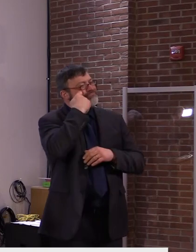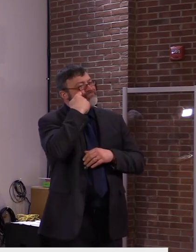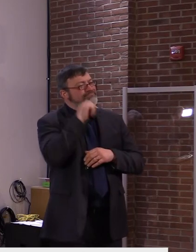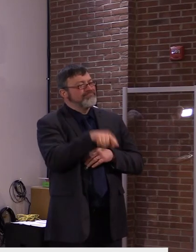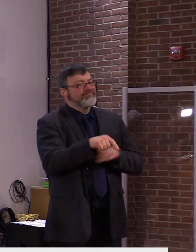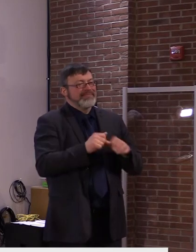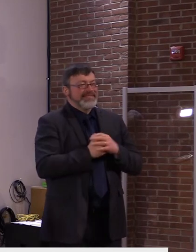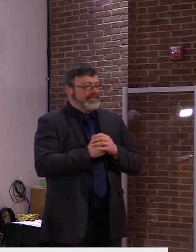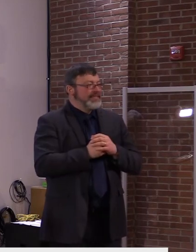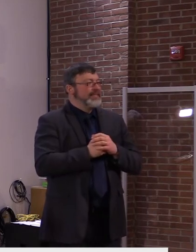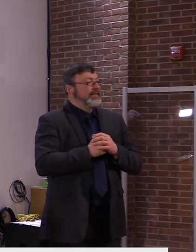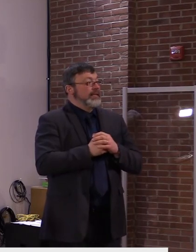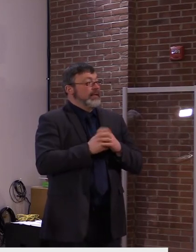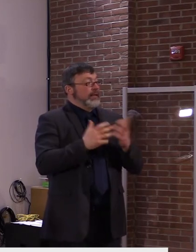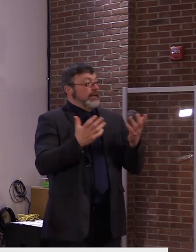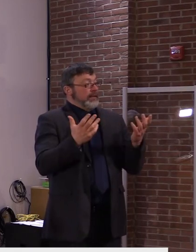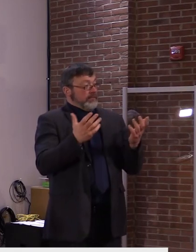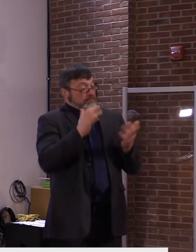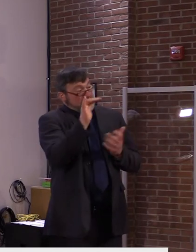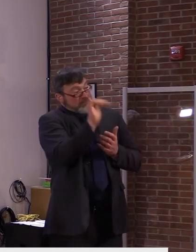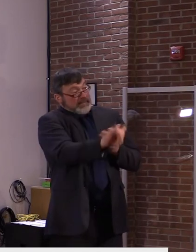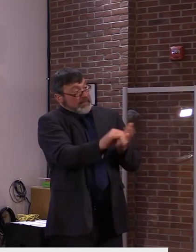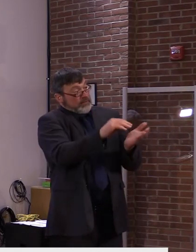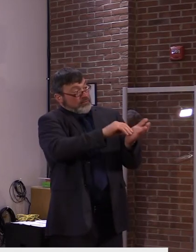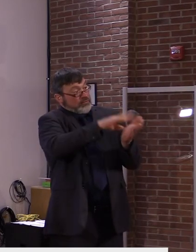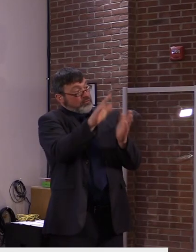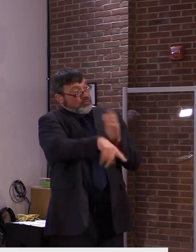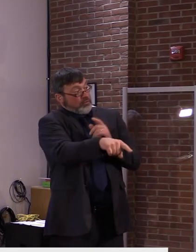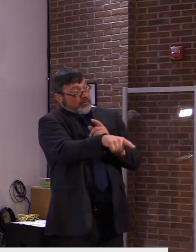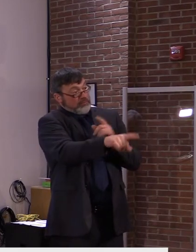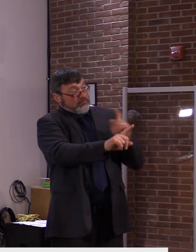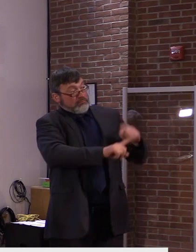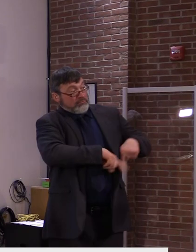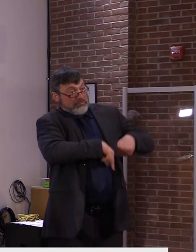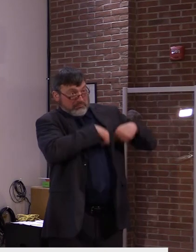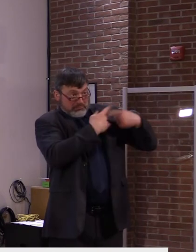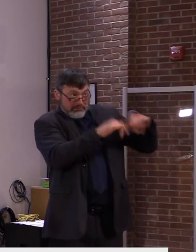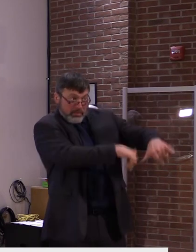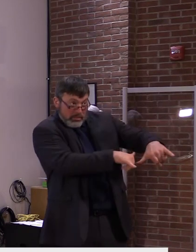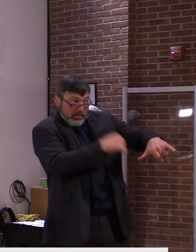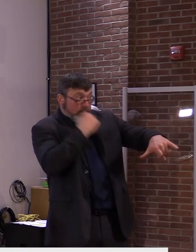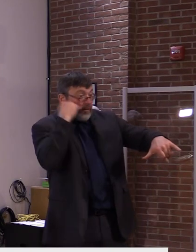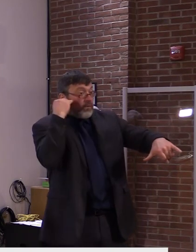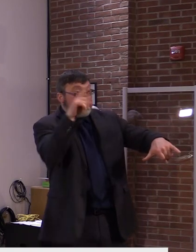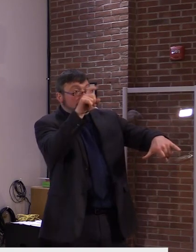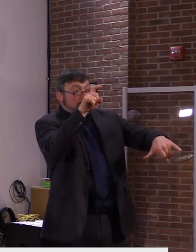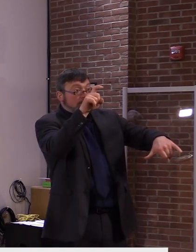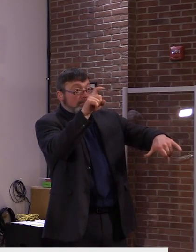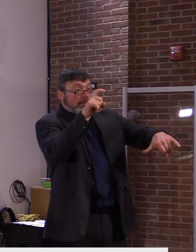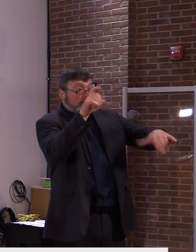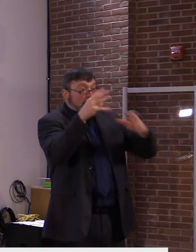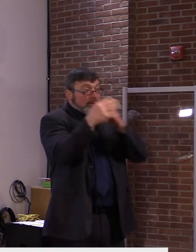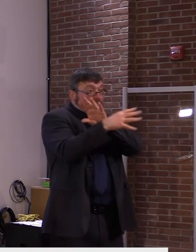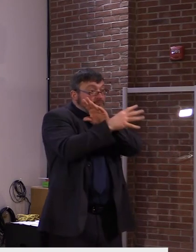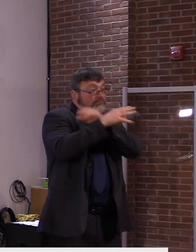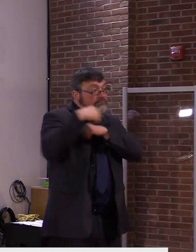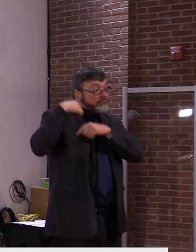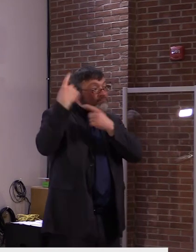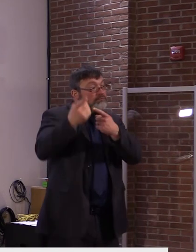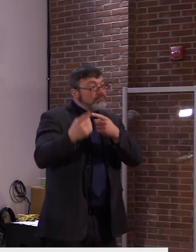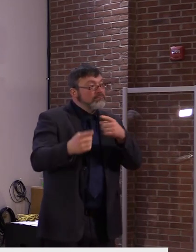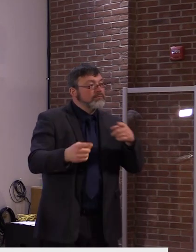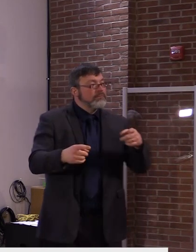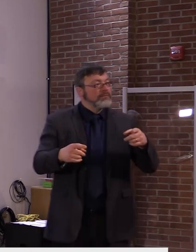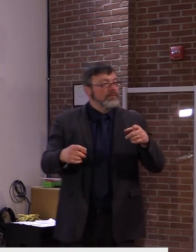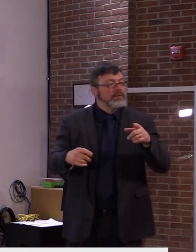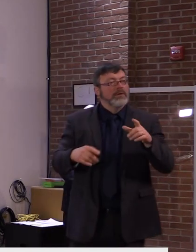remote the entire time, or has it just occurred that they had to go remote? No, they've been 50%